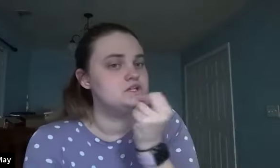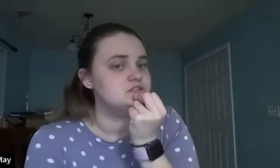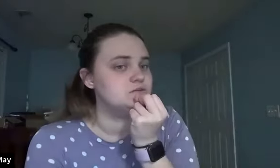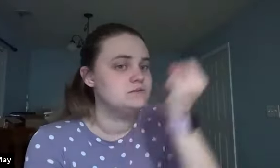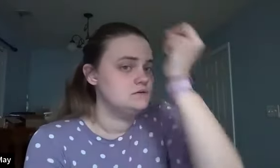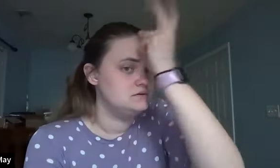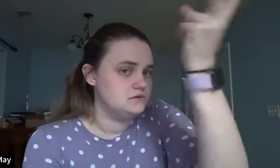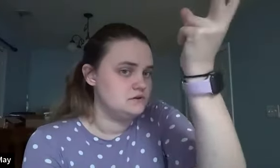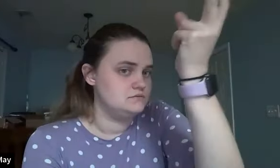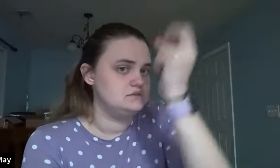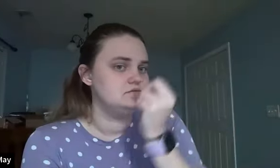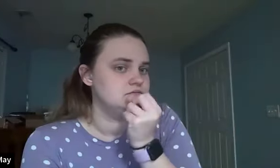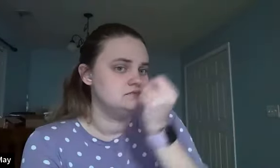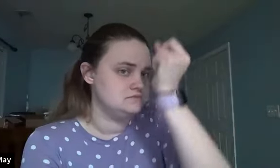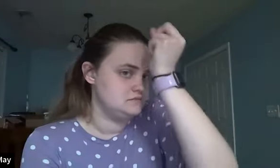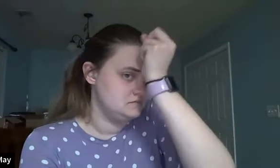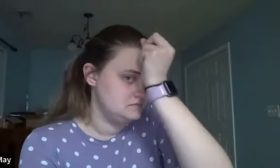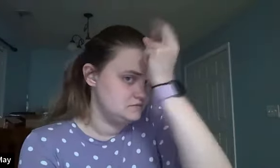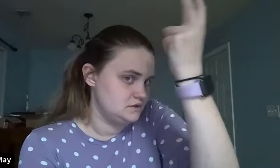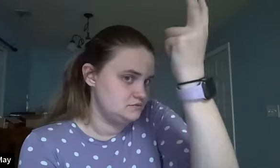just goat. Goat.